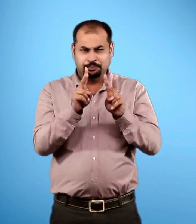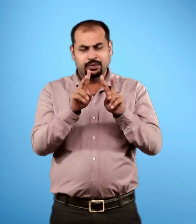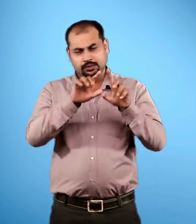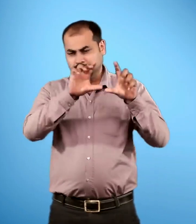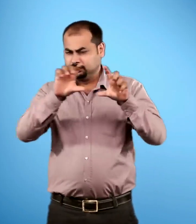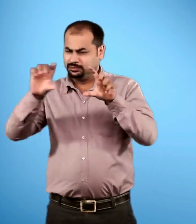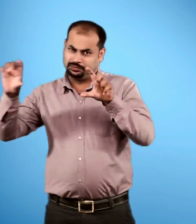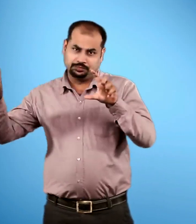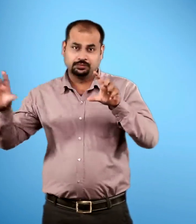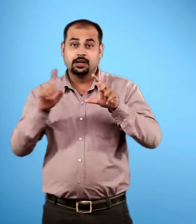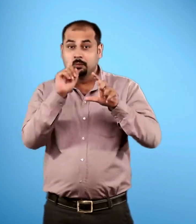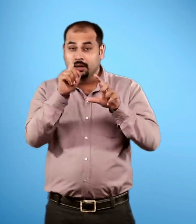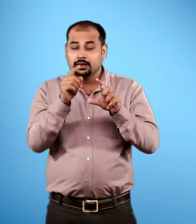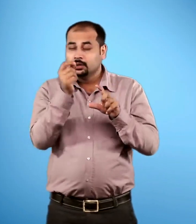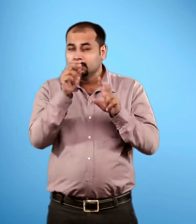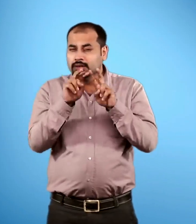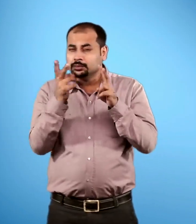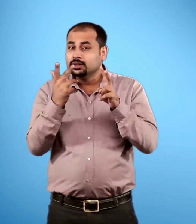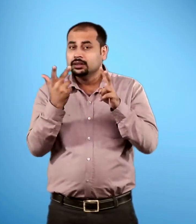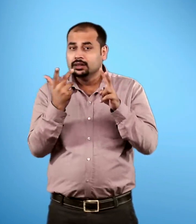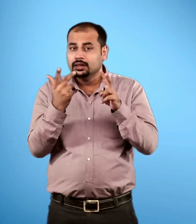rotating in a particular way.